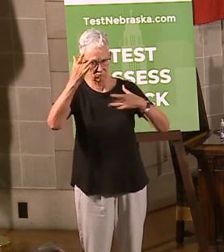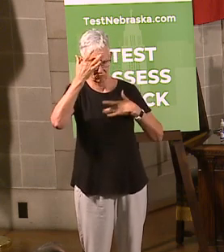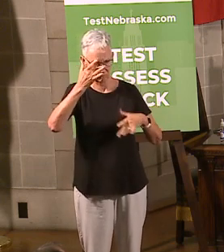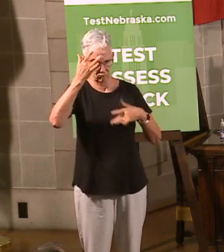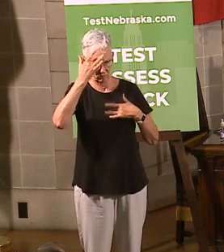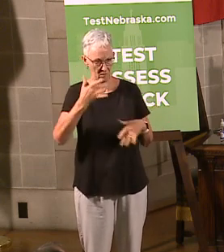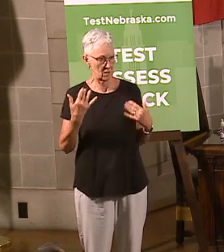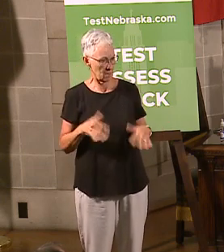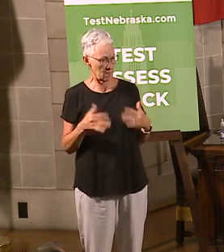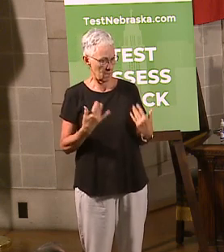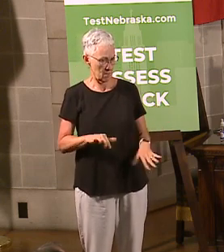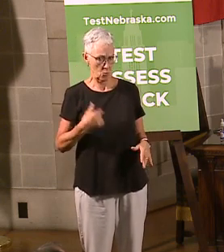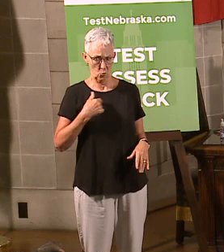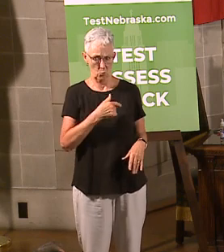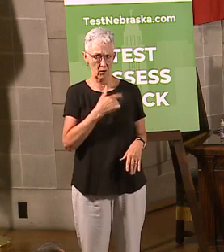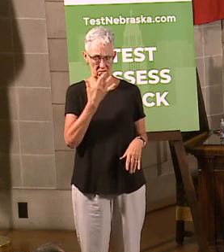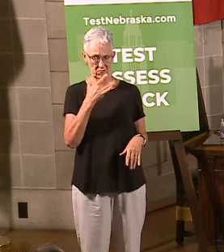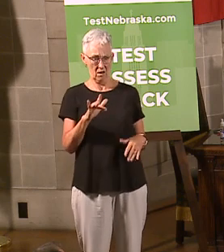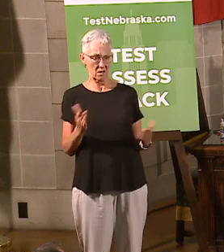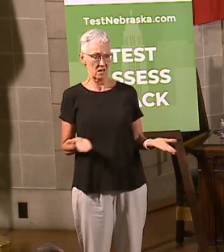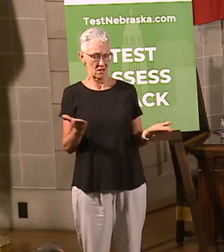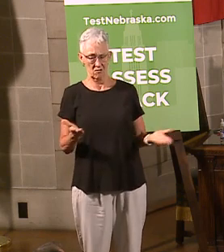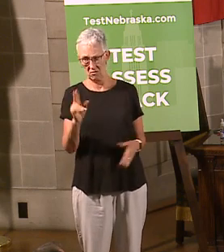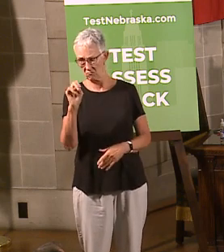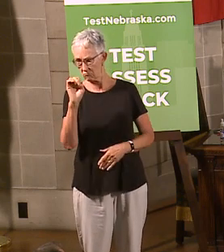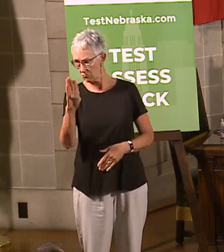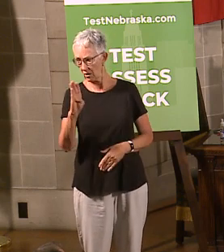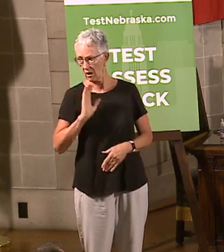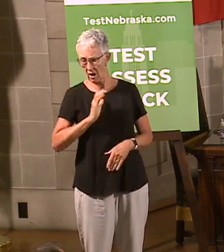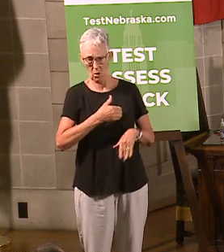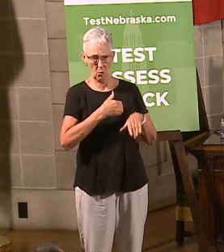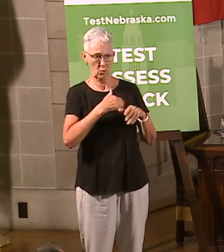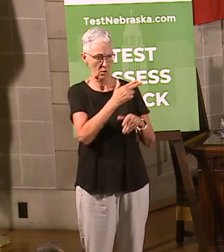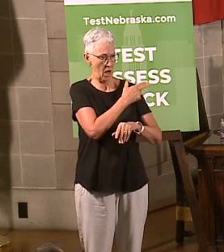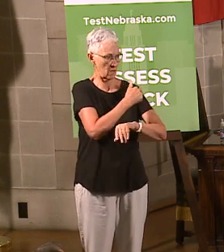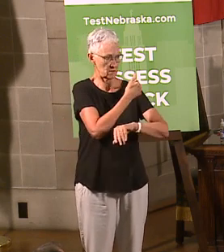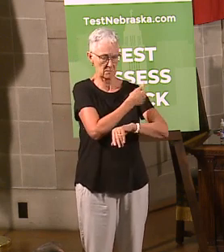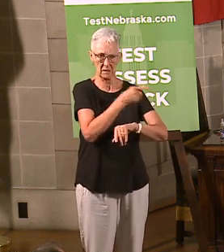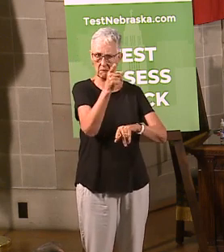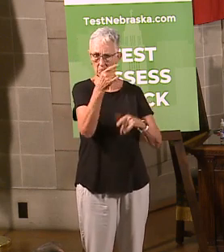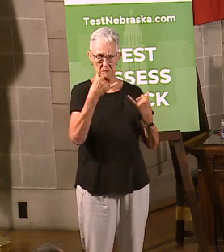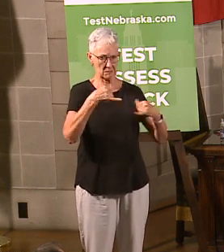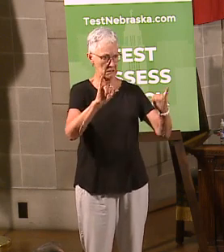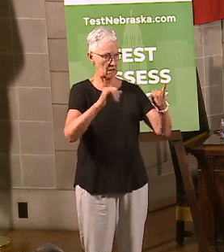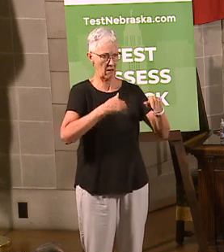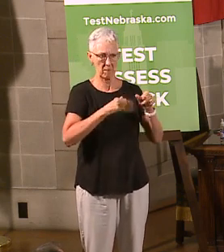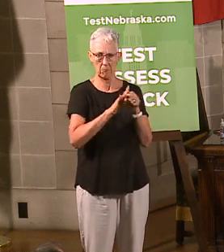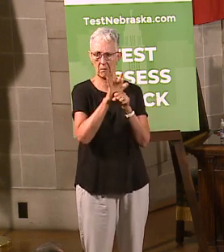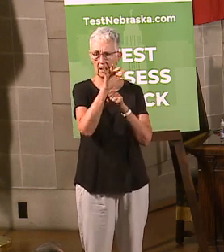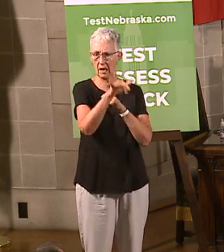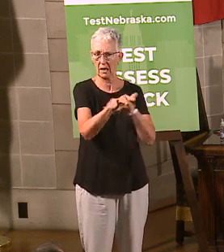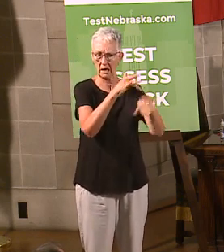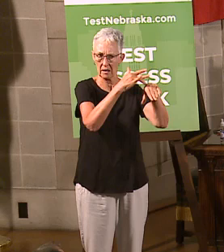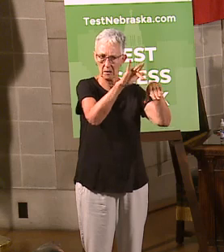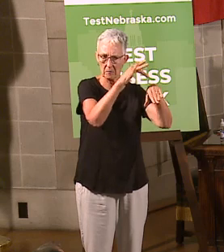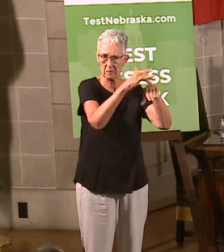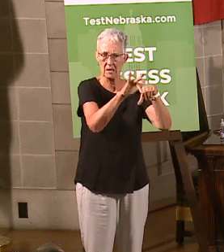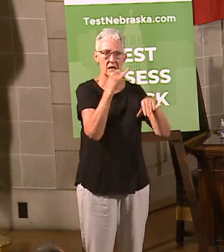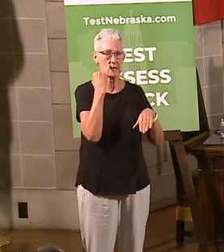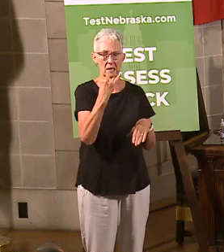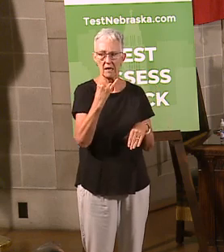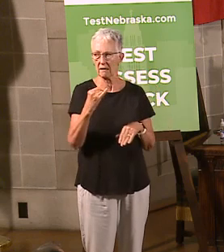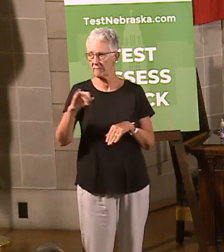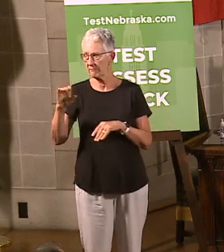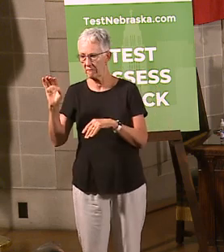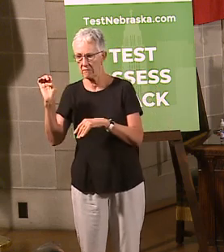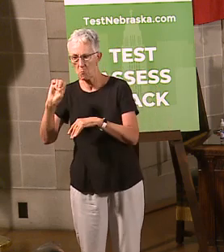has been our hospitalization capacity. How much room can we have to be able to offer someone that hospital bed, that ICU bed, or that